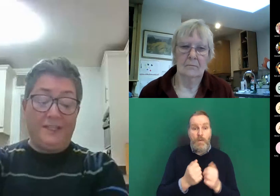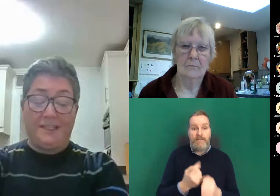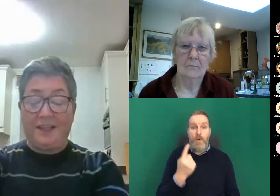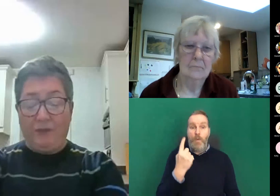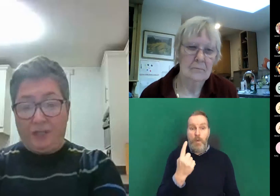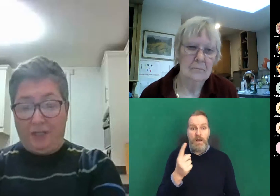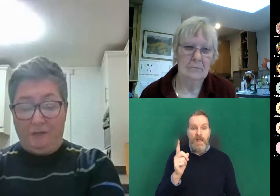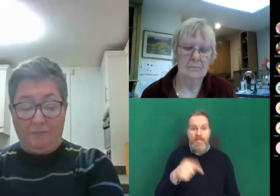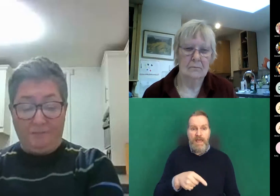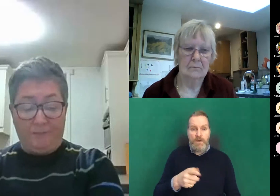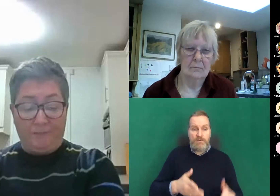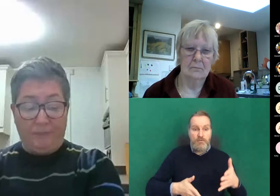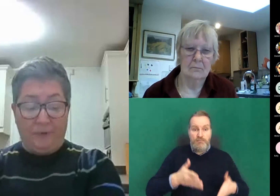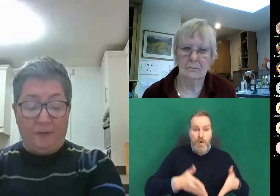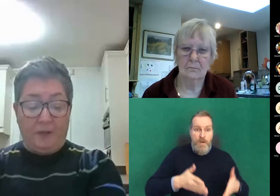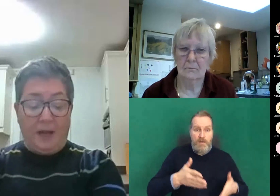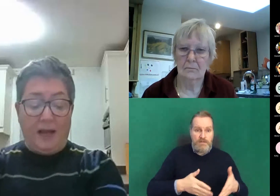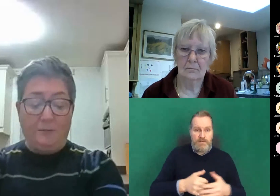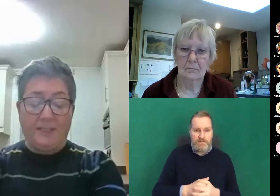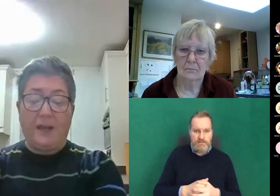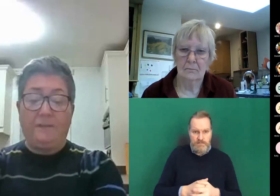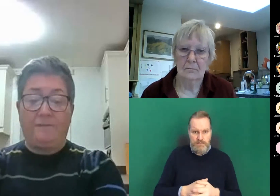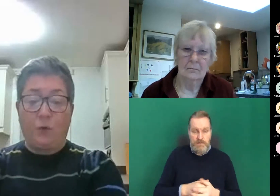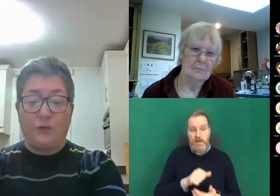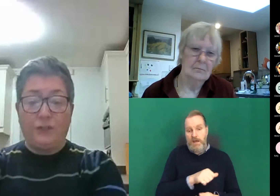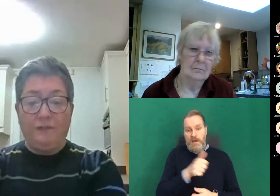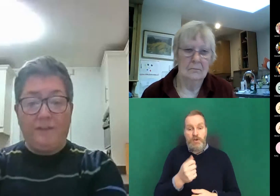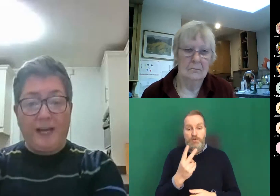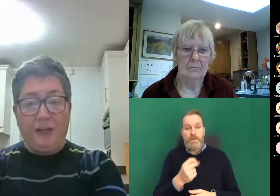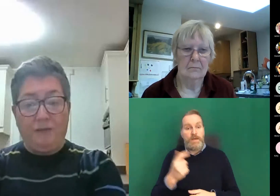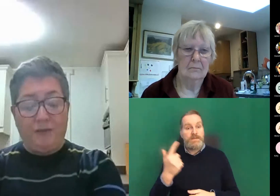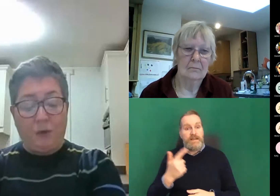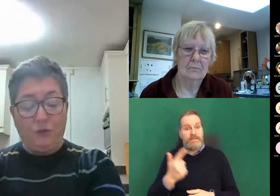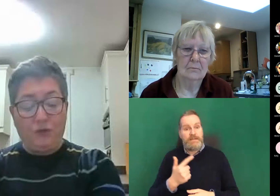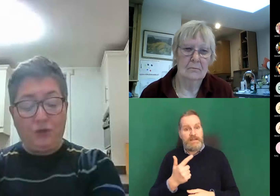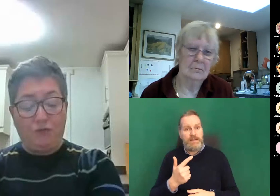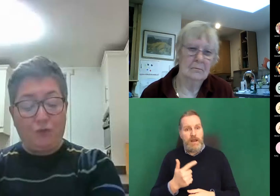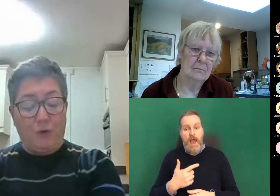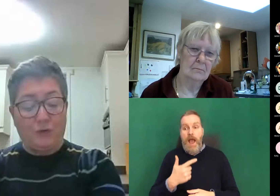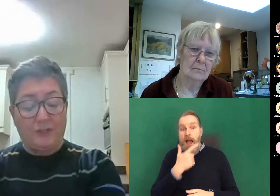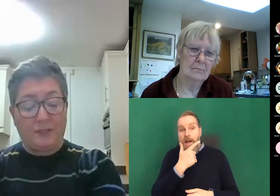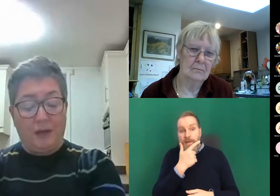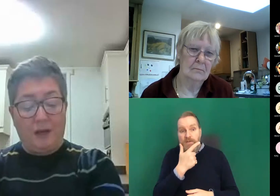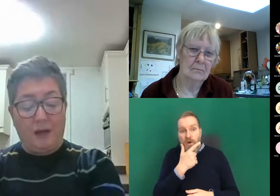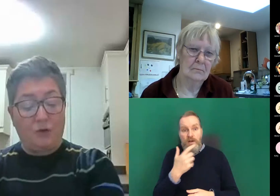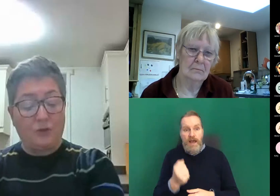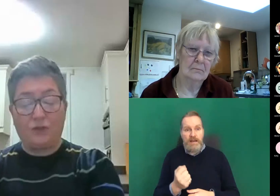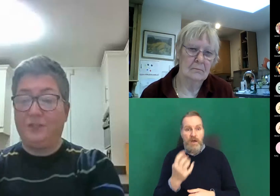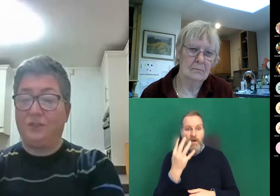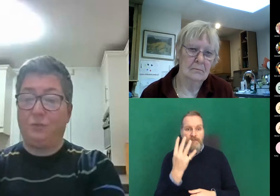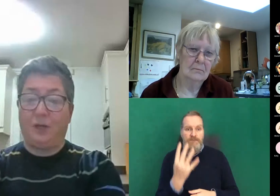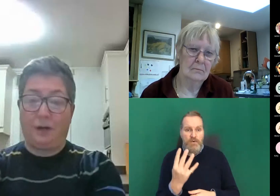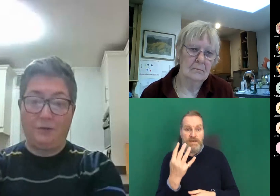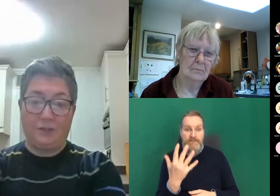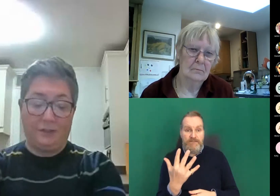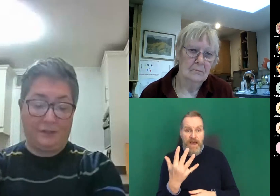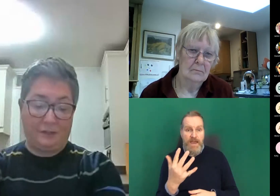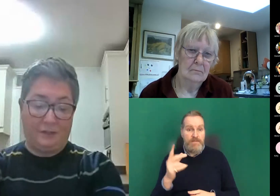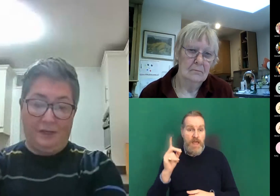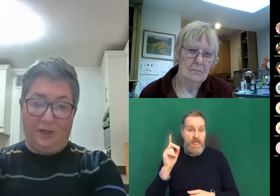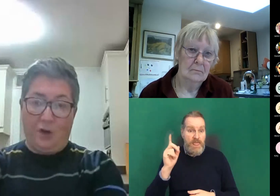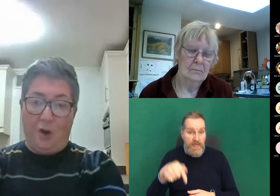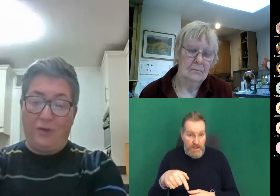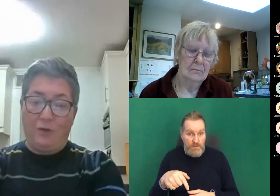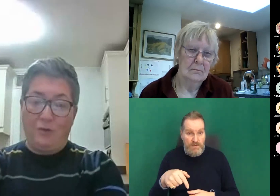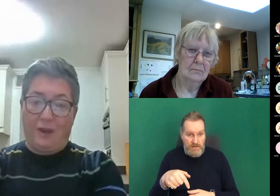Now, in 2017, Amazon had 45,000 robots across 20